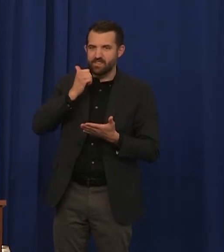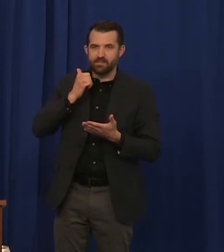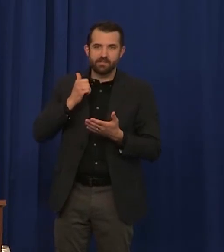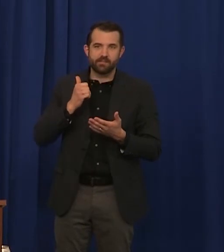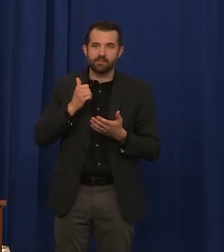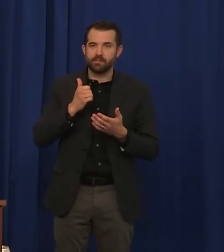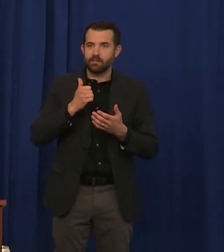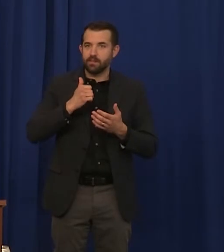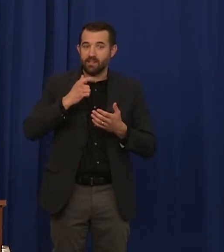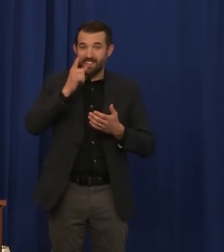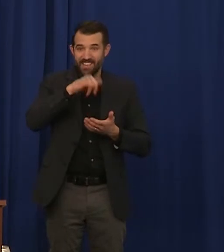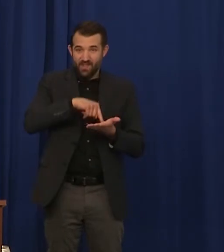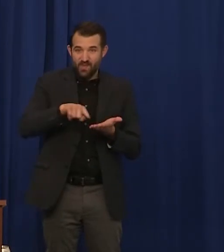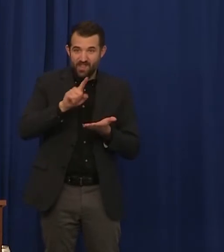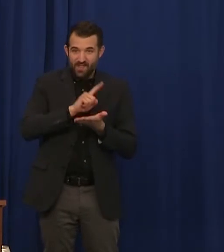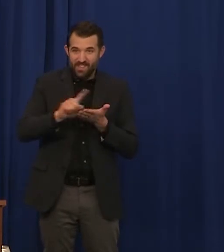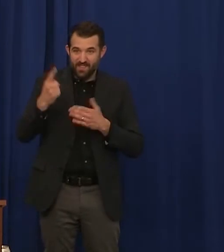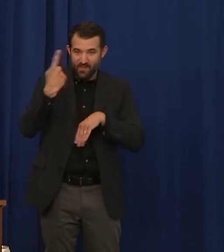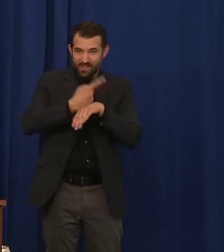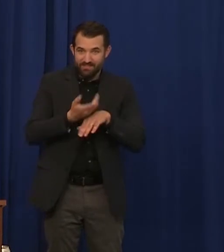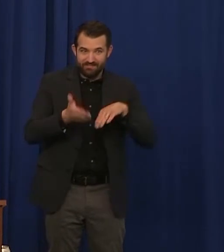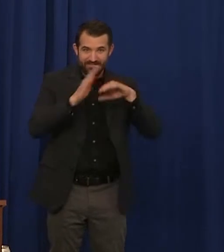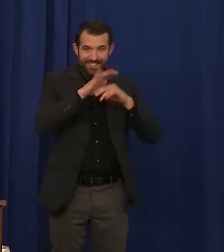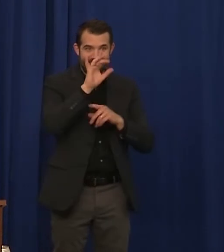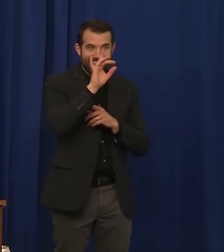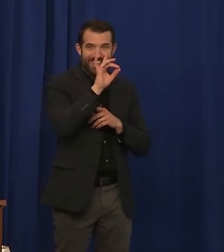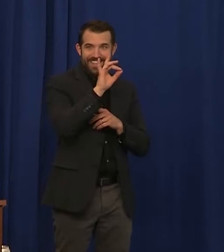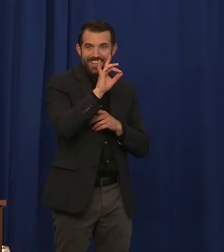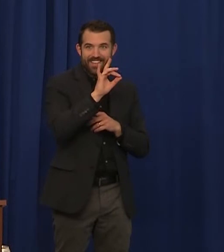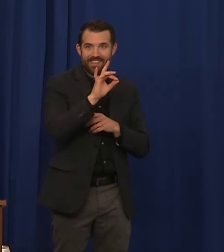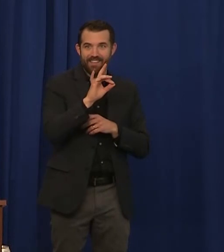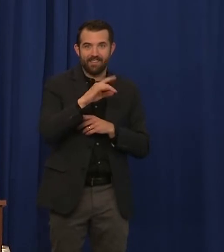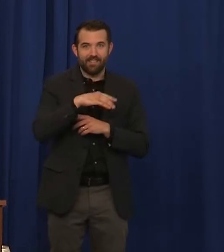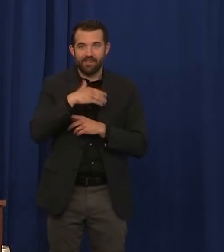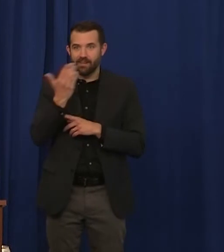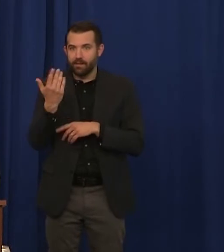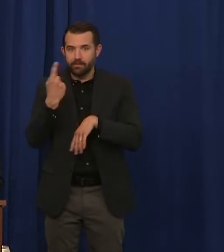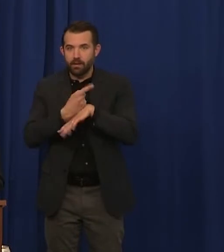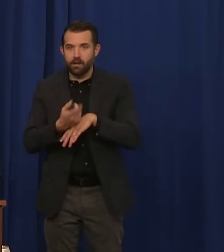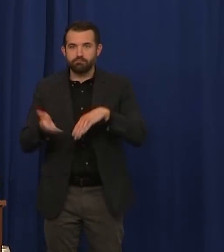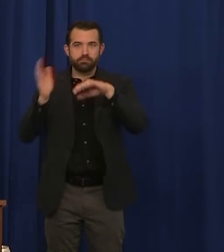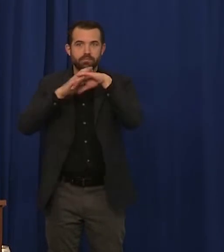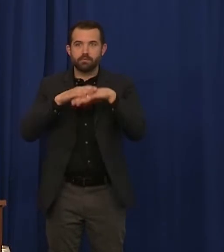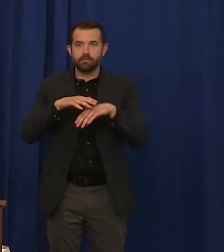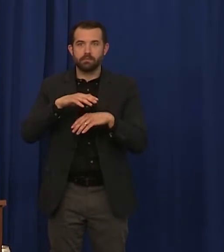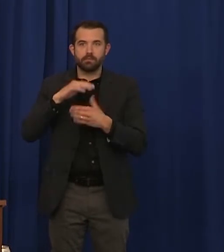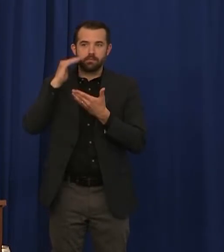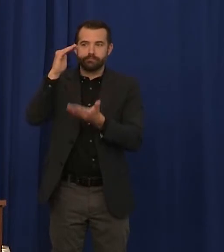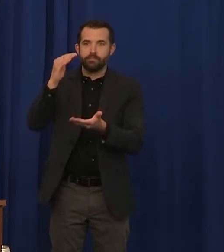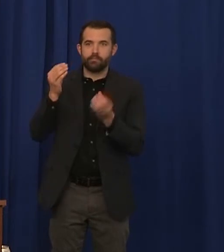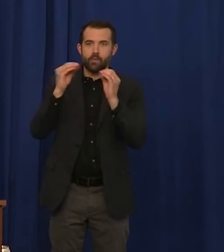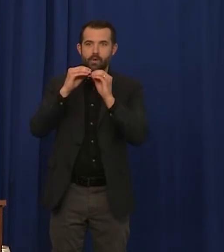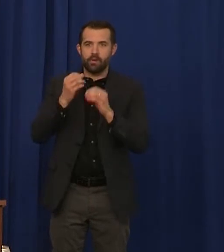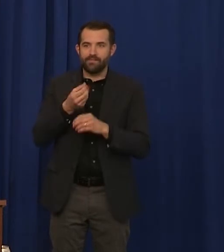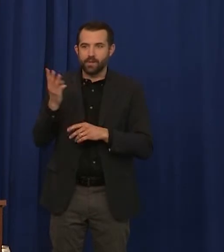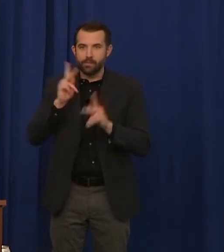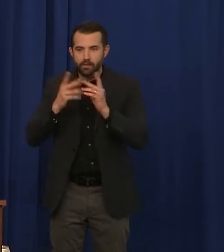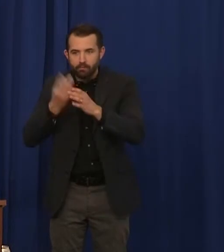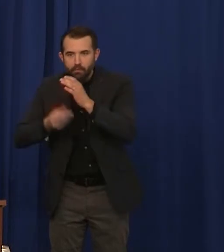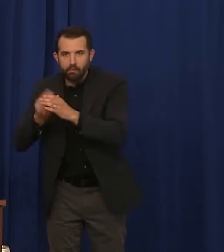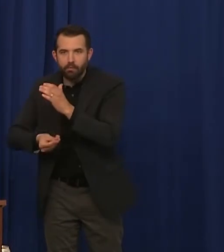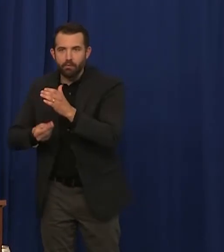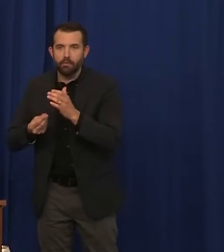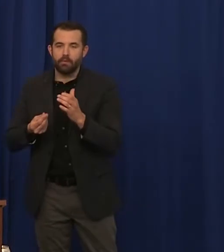then we had days where we had double digits and multiple individuals who passed away. It's really emblematic of how quickly